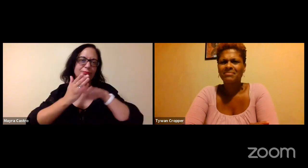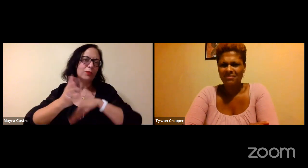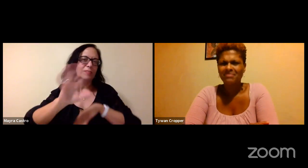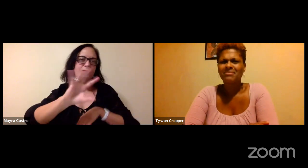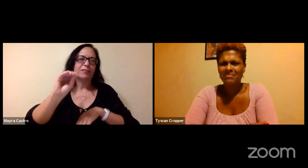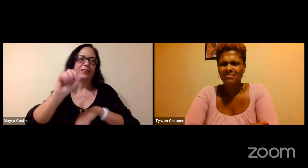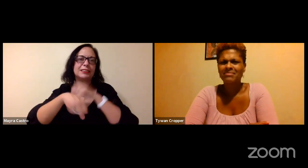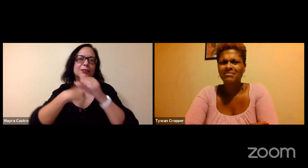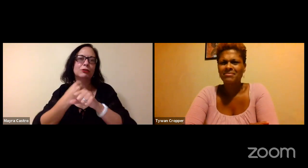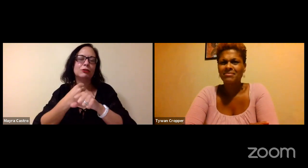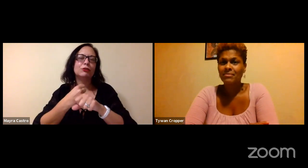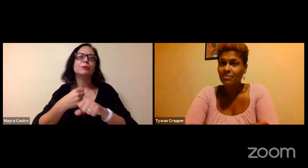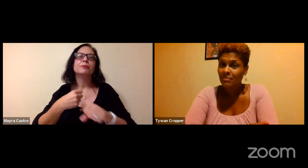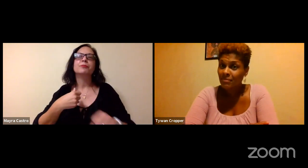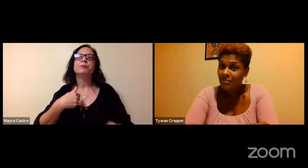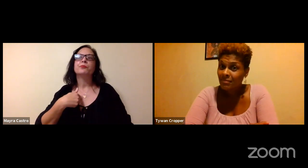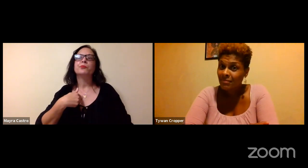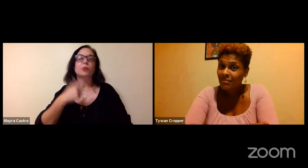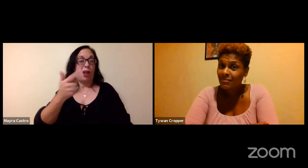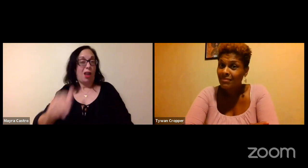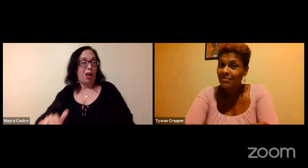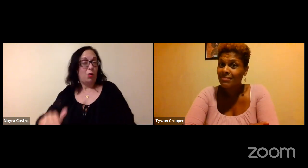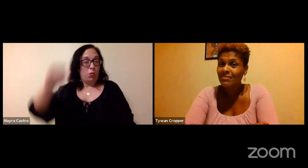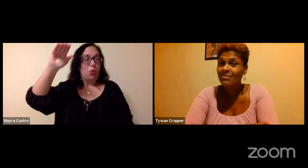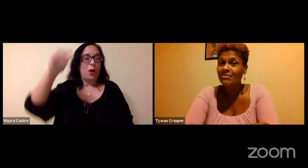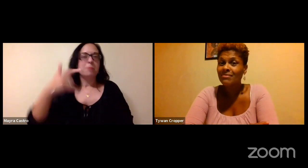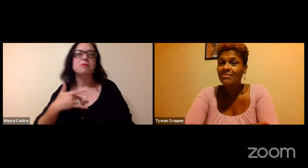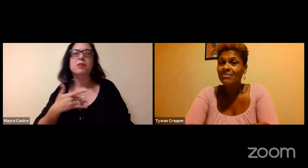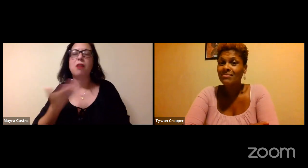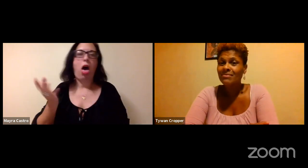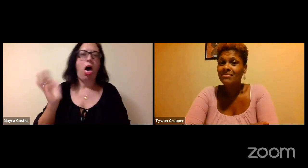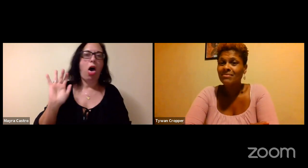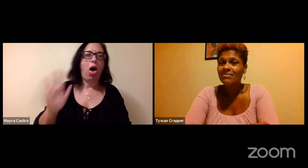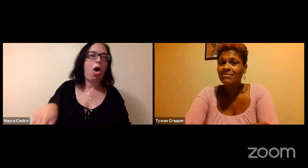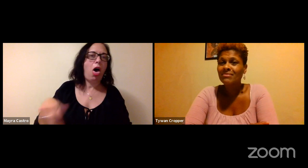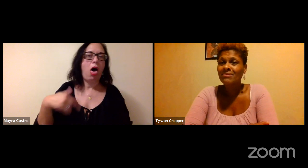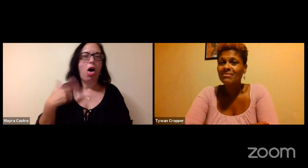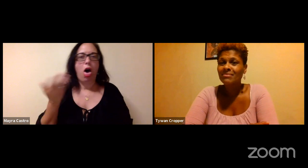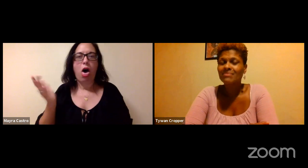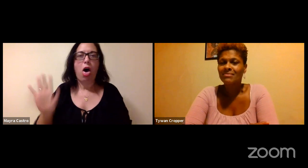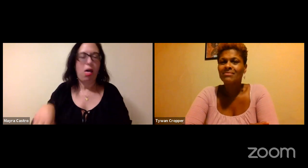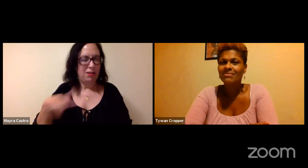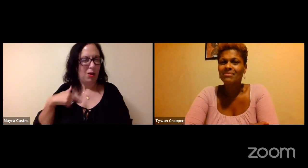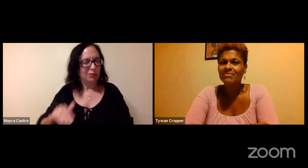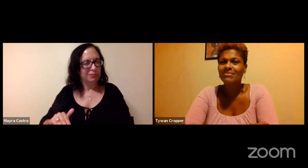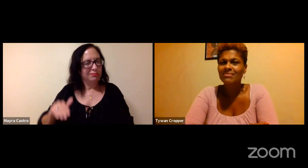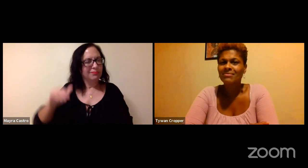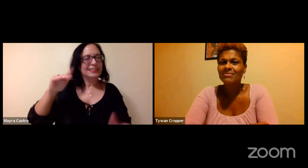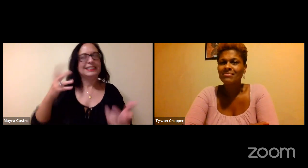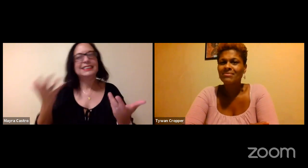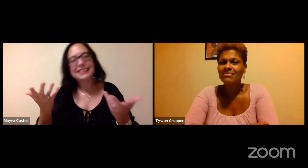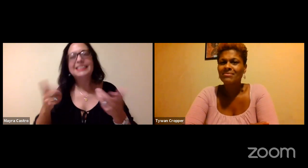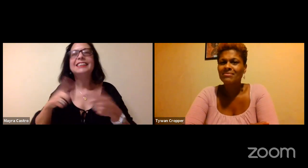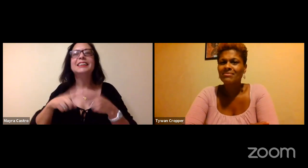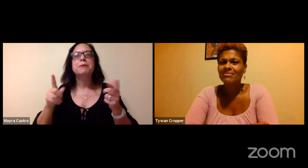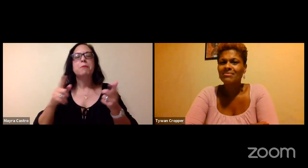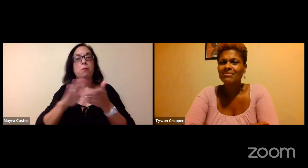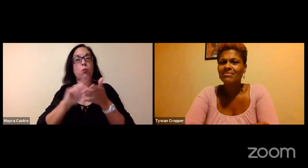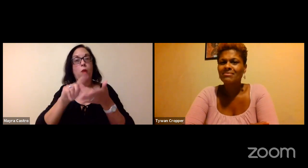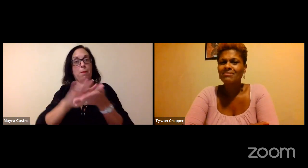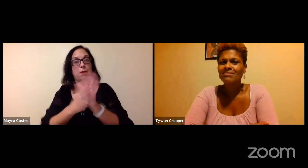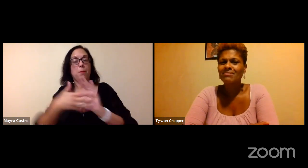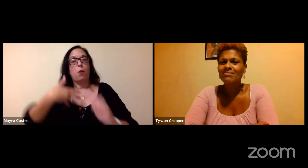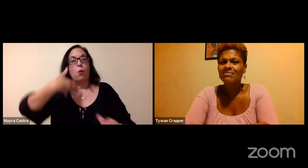She was an awesome cook for all the years that she lived on earth. She was never like, I don't feel like